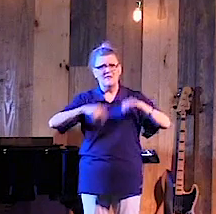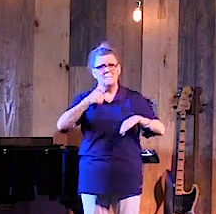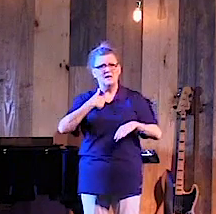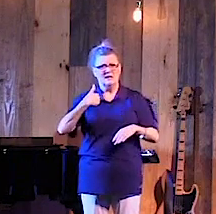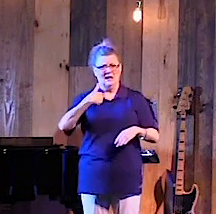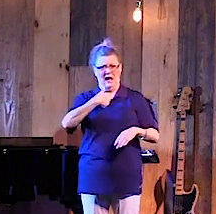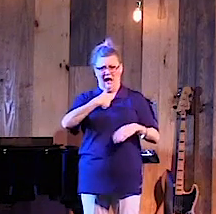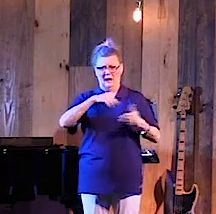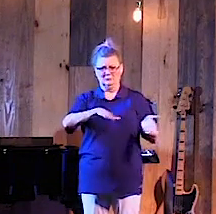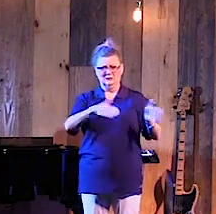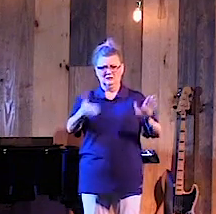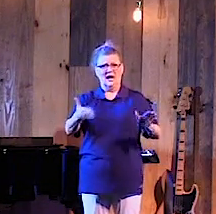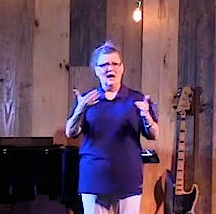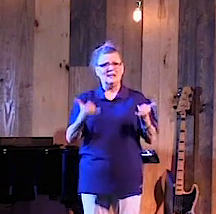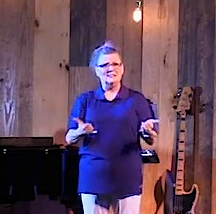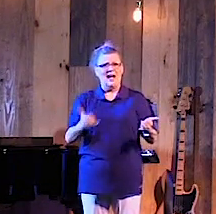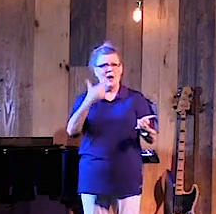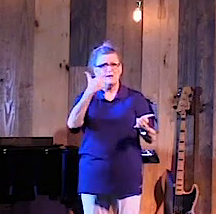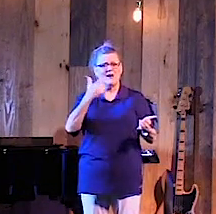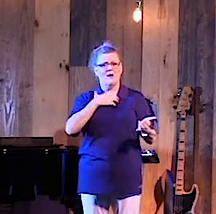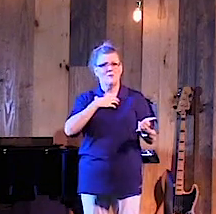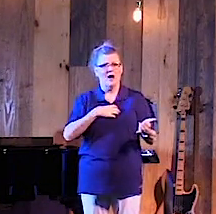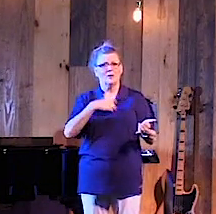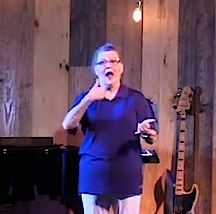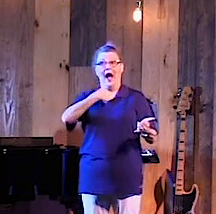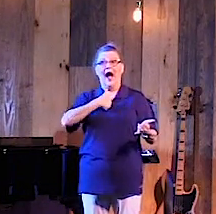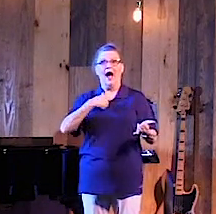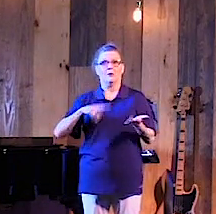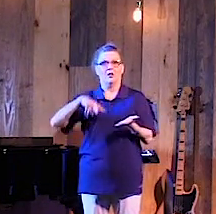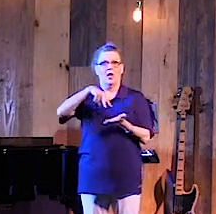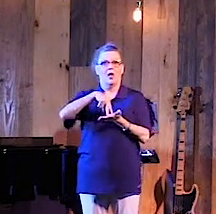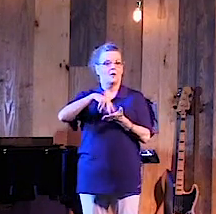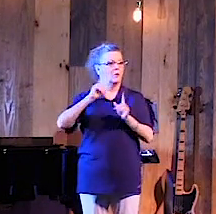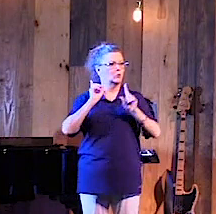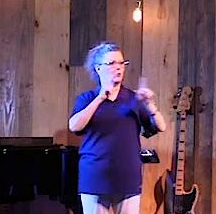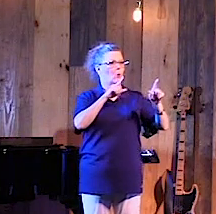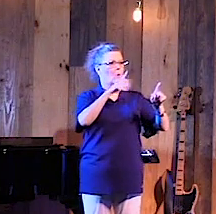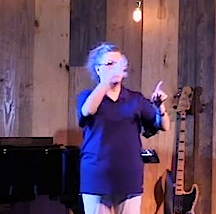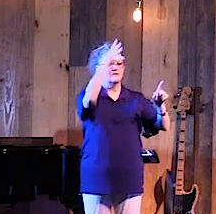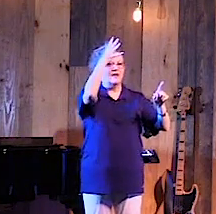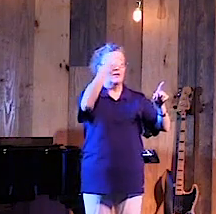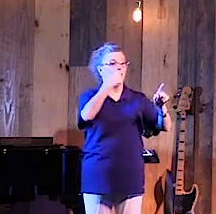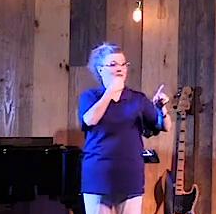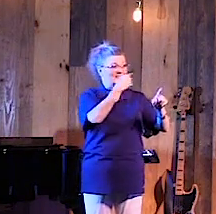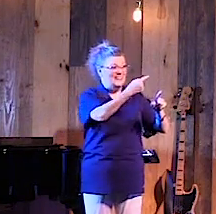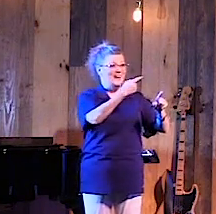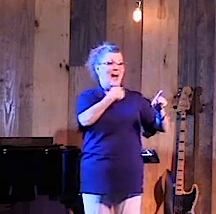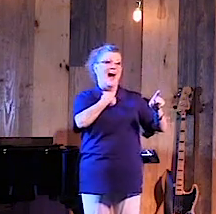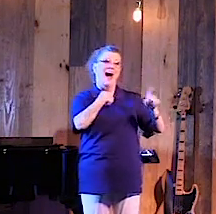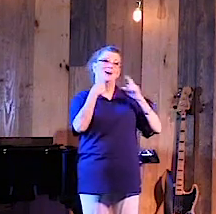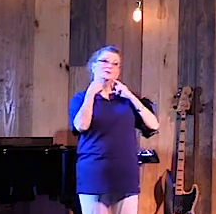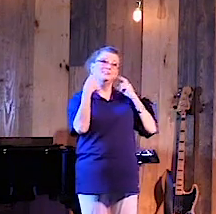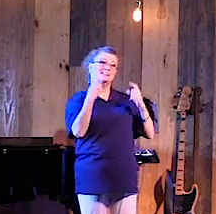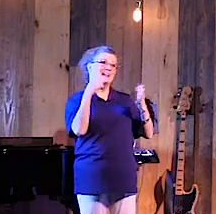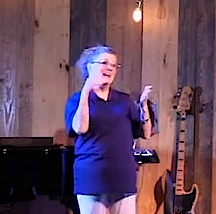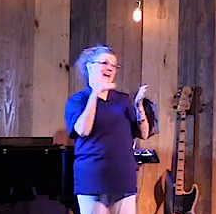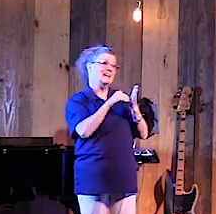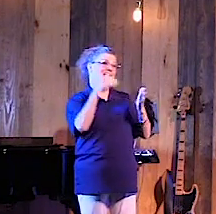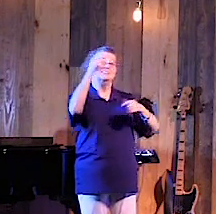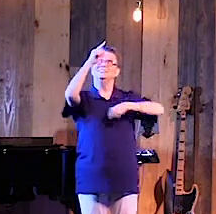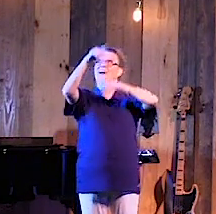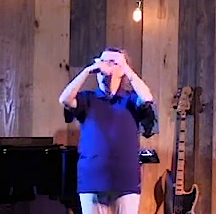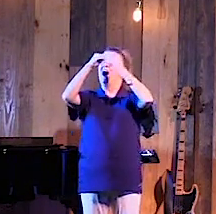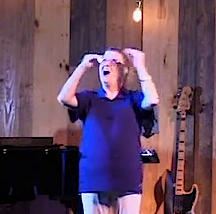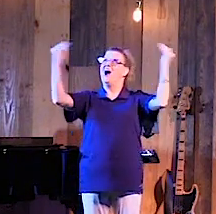hunger. I will get up, go to my father, and will say to him, Father, I have sinned against heaven and in your